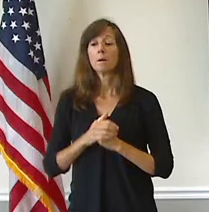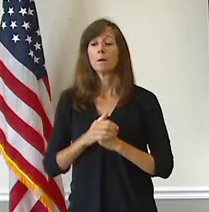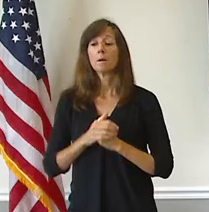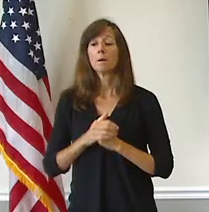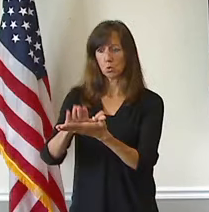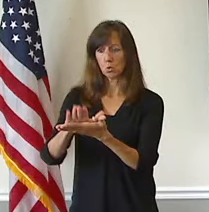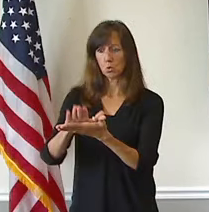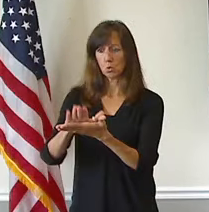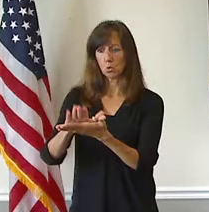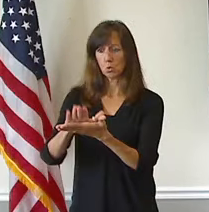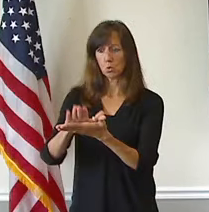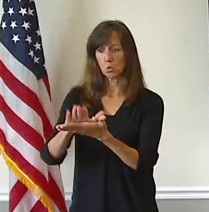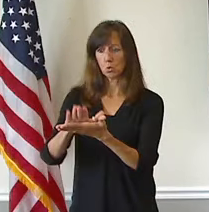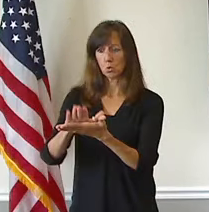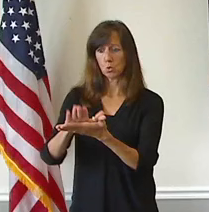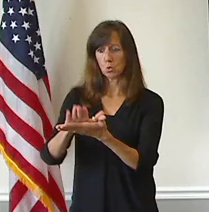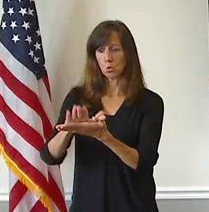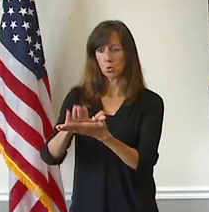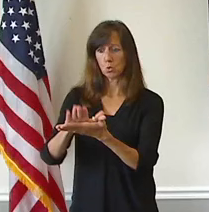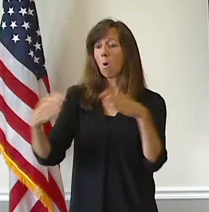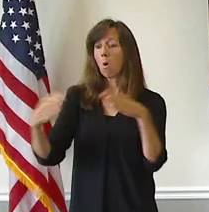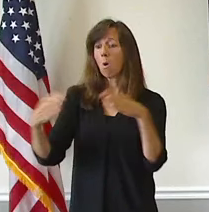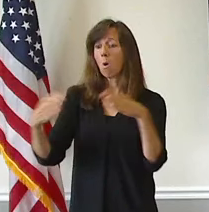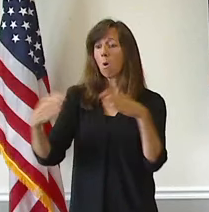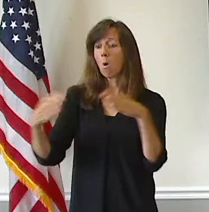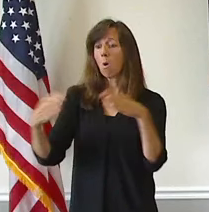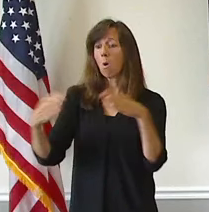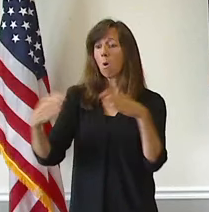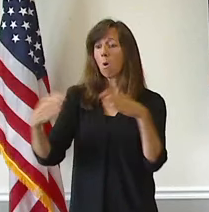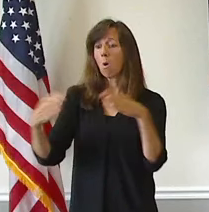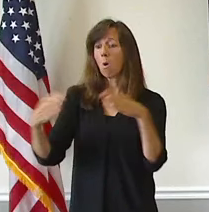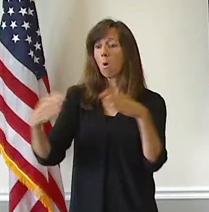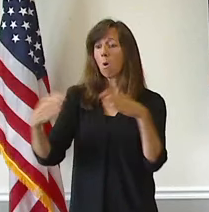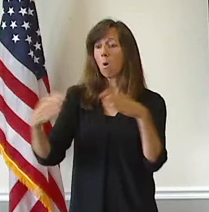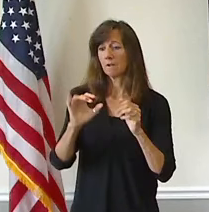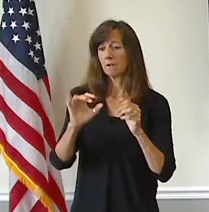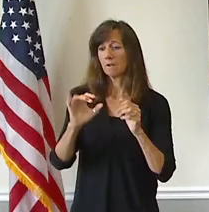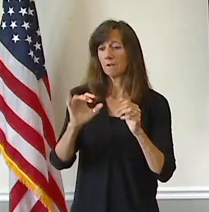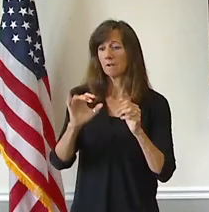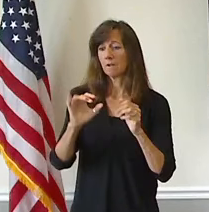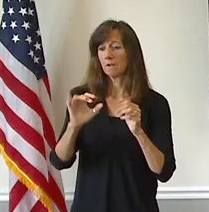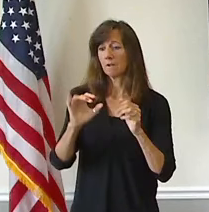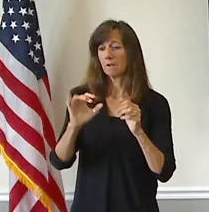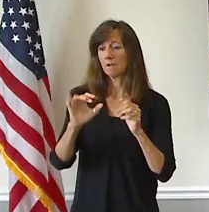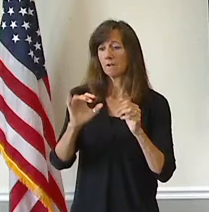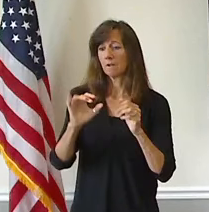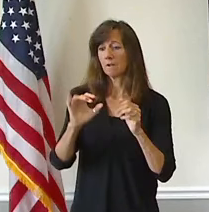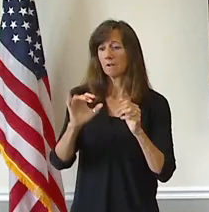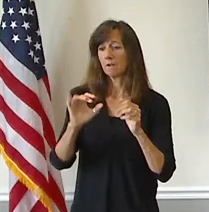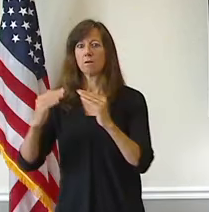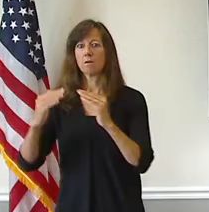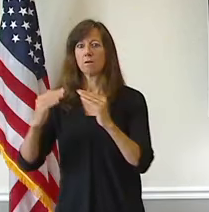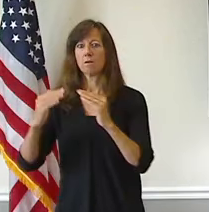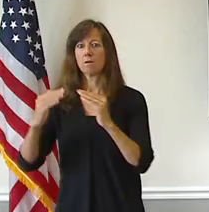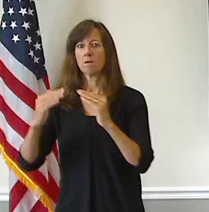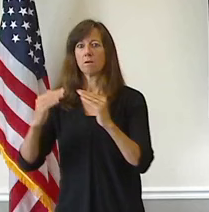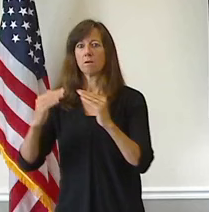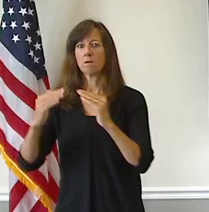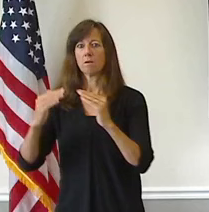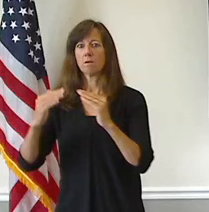actually pretty high to begin with, and 9% positivity is, this is the window the state's established, but 9%